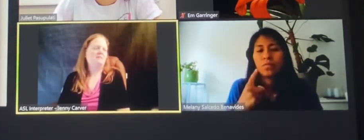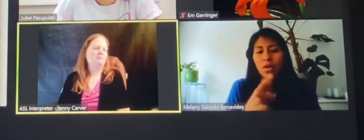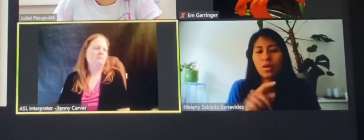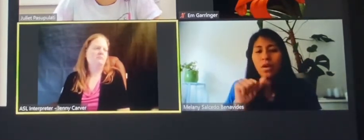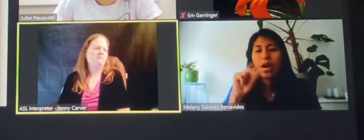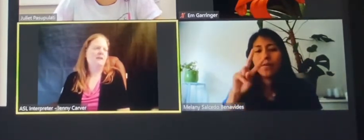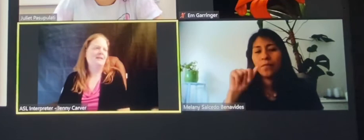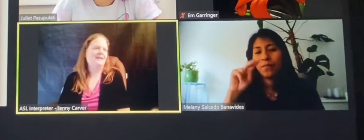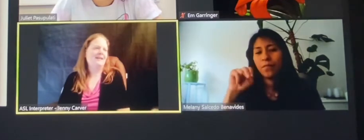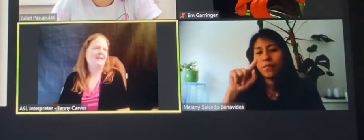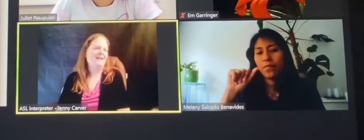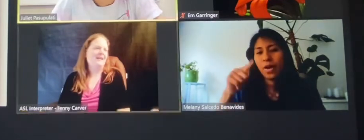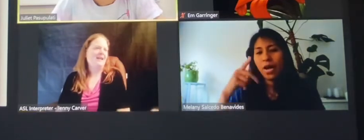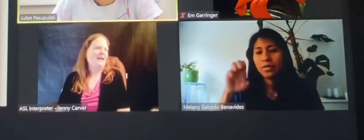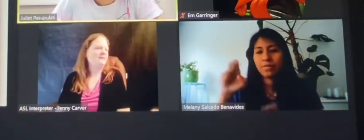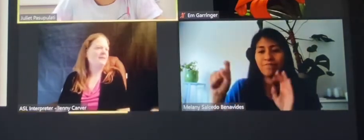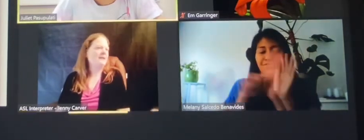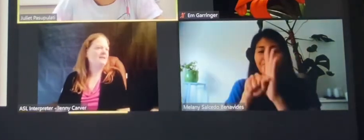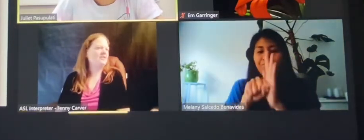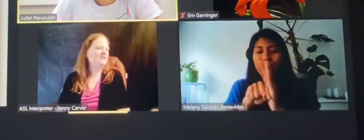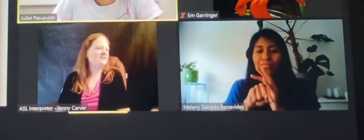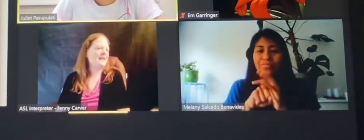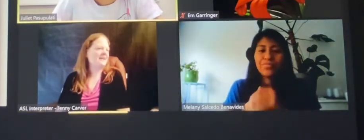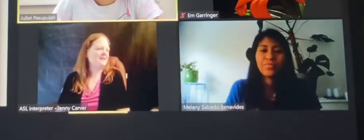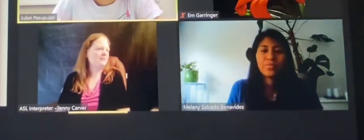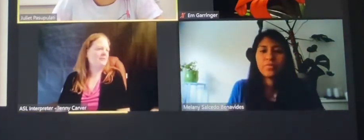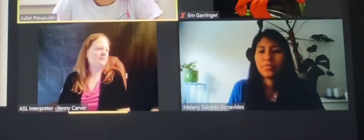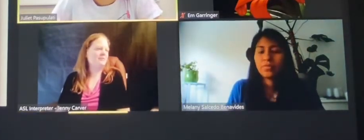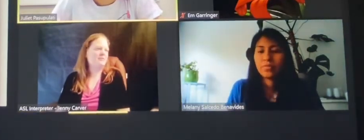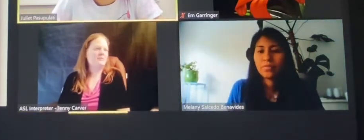Like the struggle was negative?